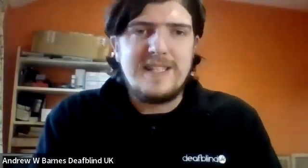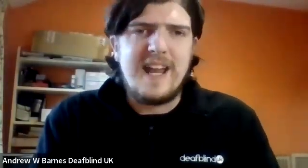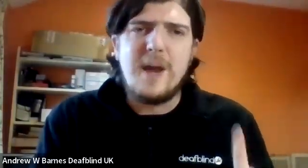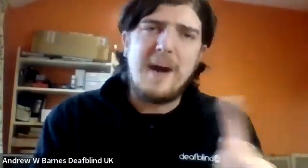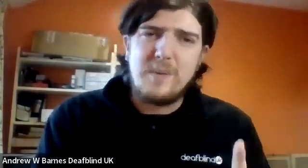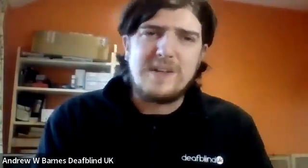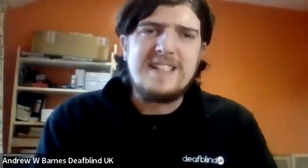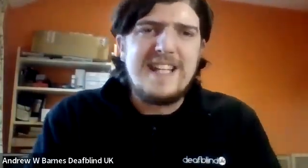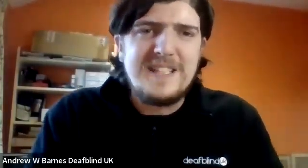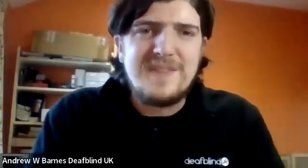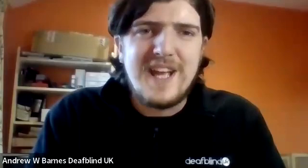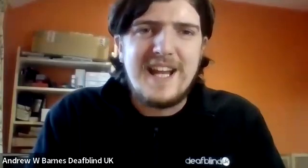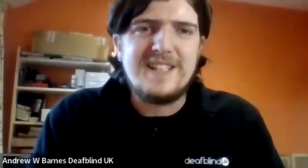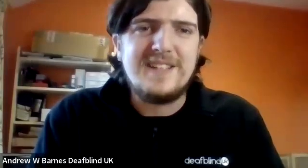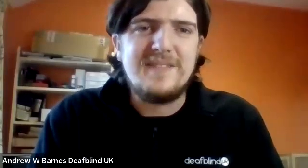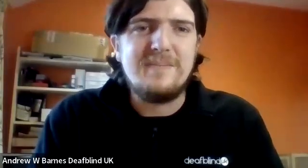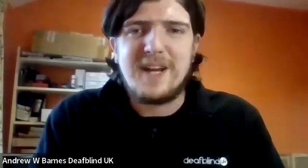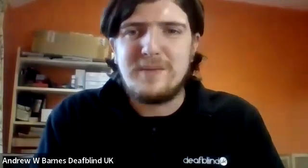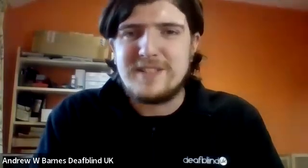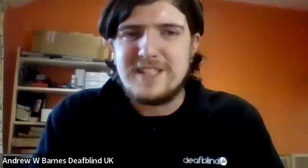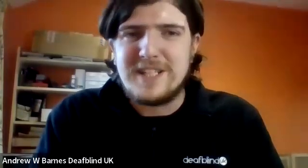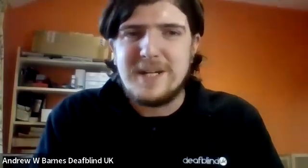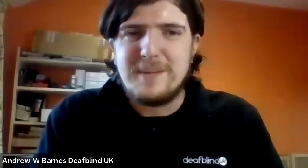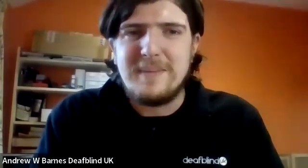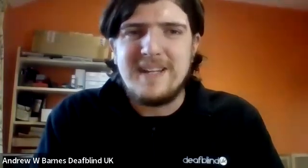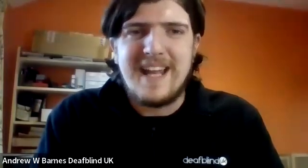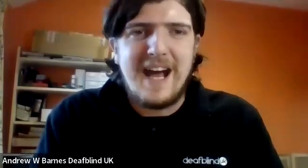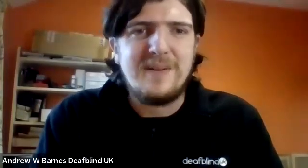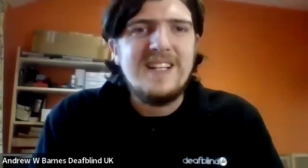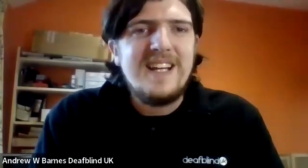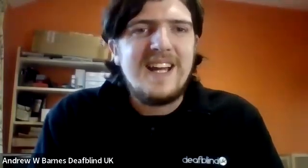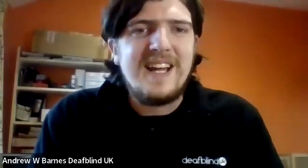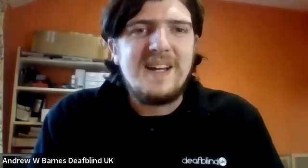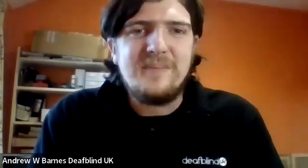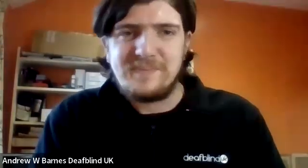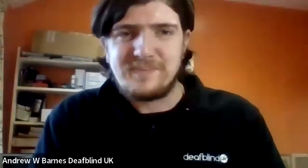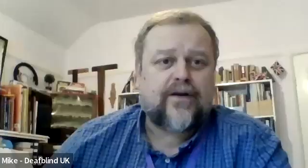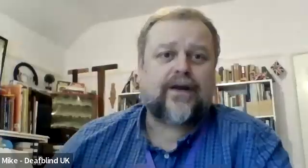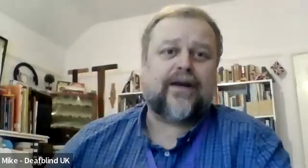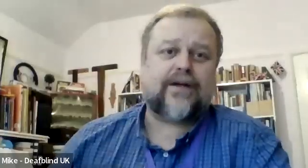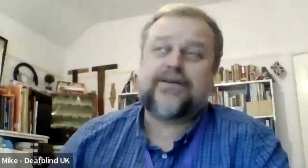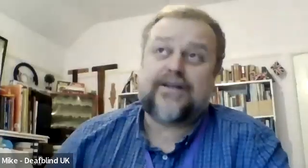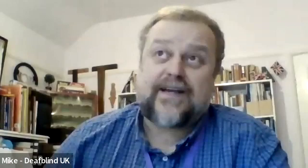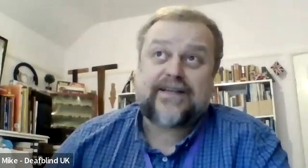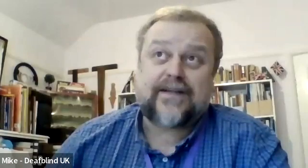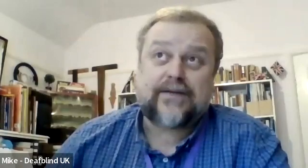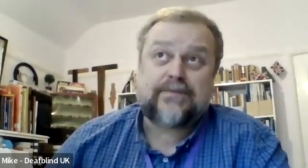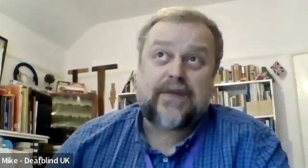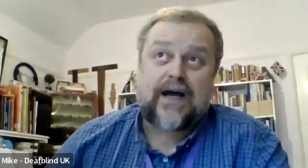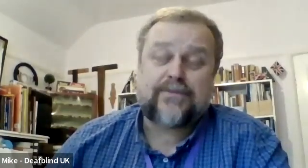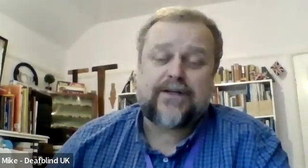sensory loss community? I know Mike wanted to say something earlier. Mike wants to come in now. Well, only very quickly, I was going to say,